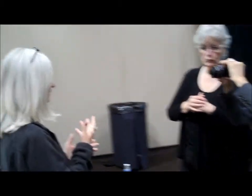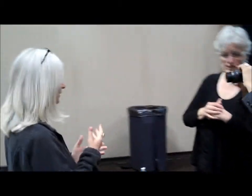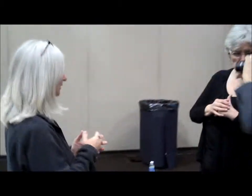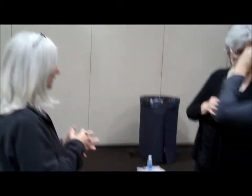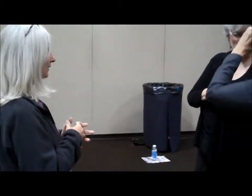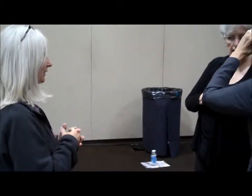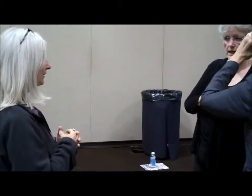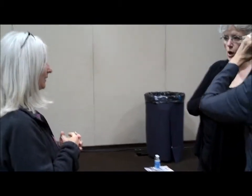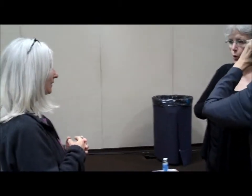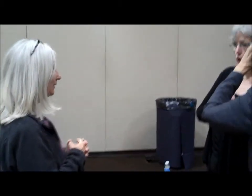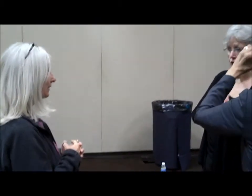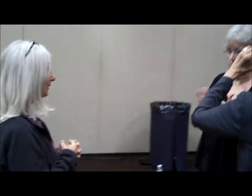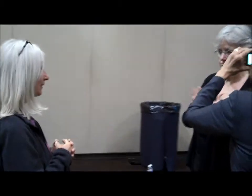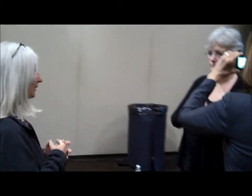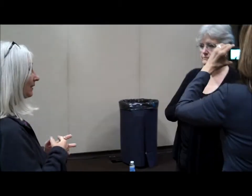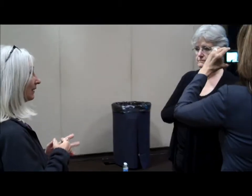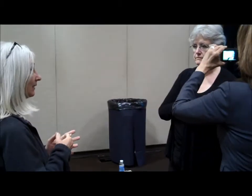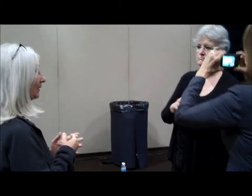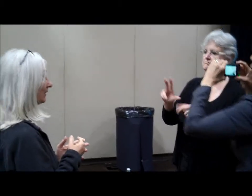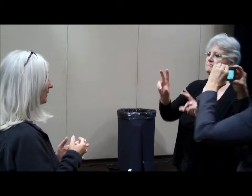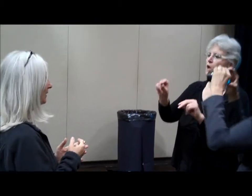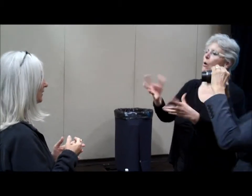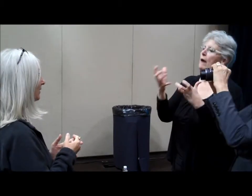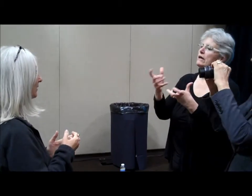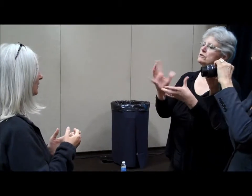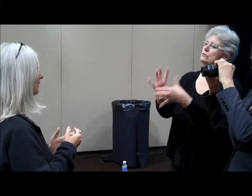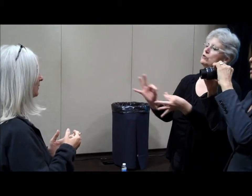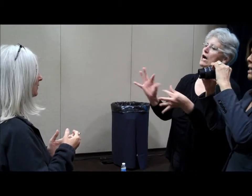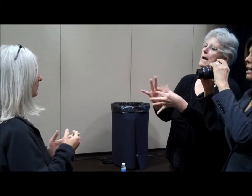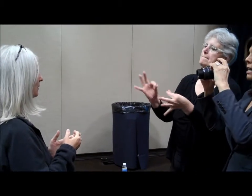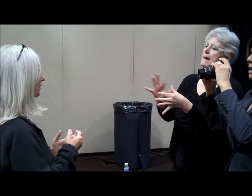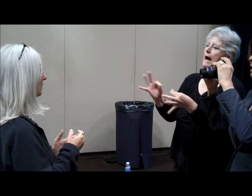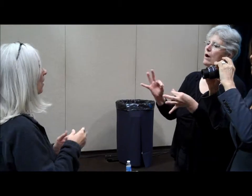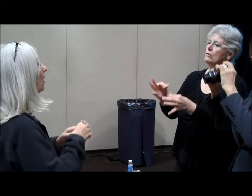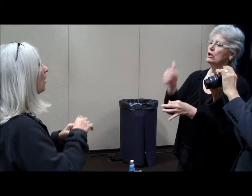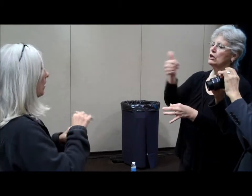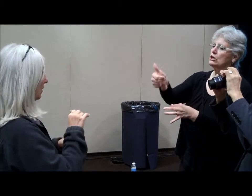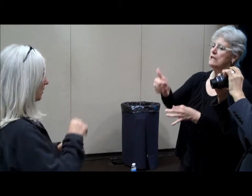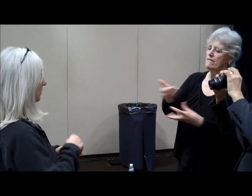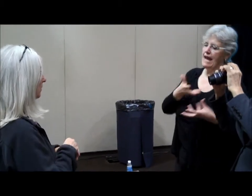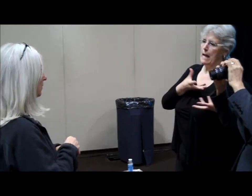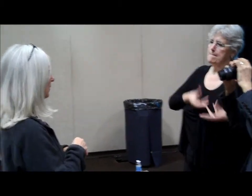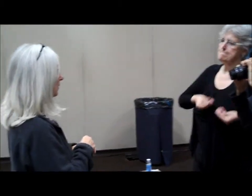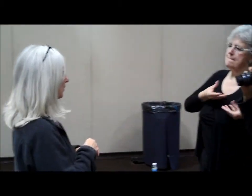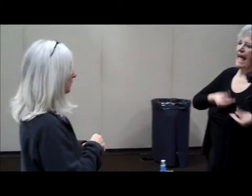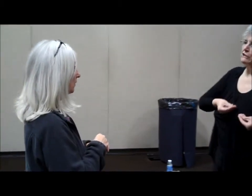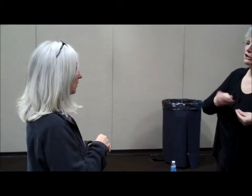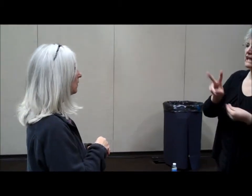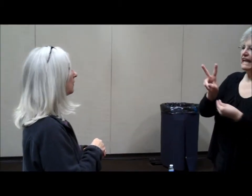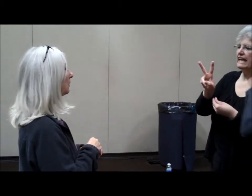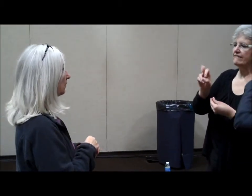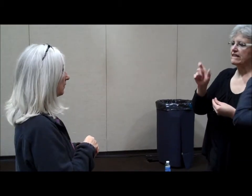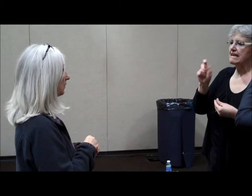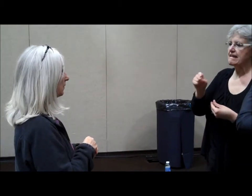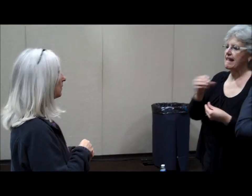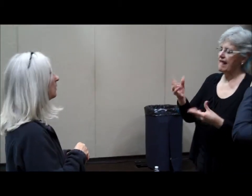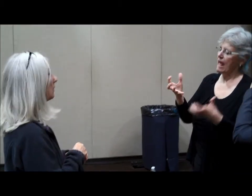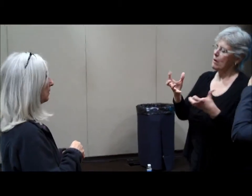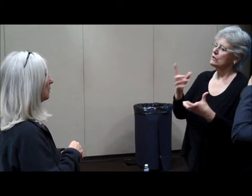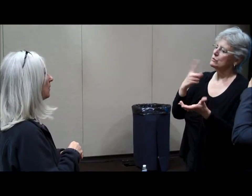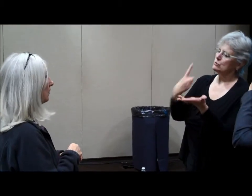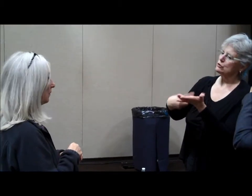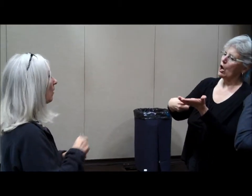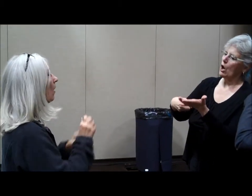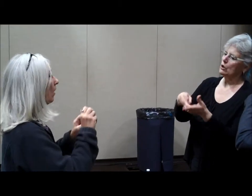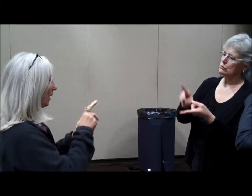Do you have questions for me, or? No, I wanted you to talk about being a compassionate vegan, and I wanted to talk